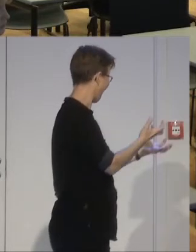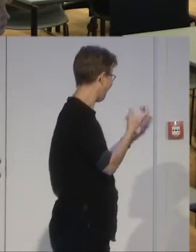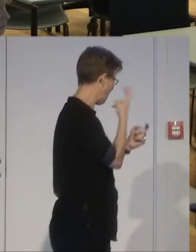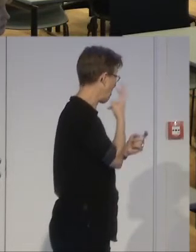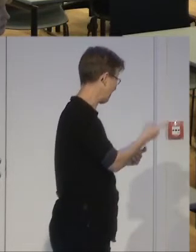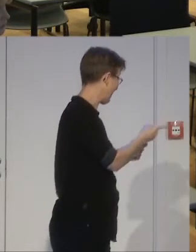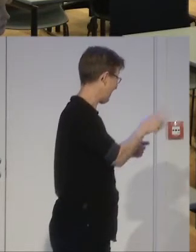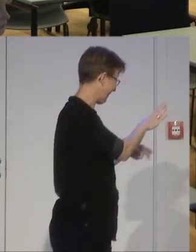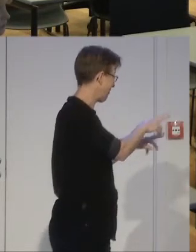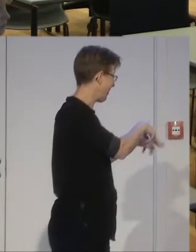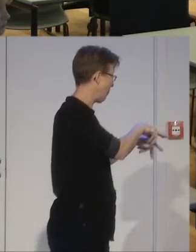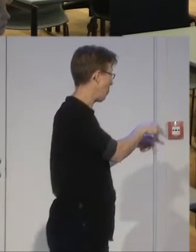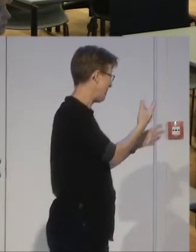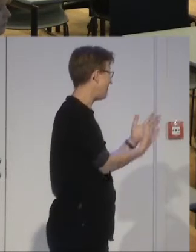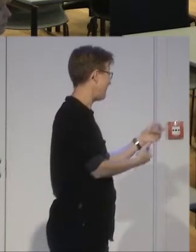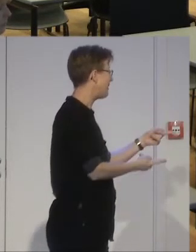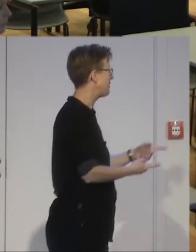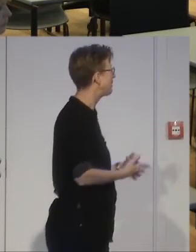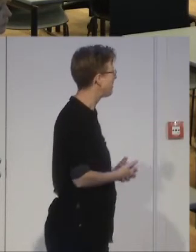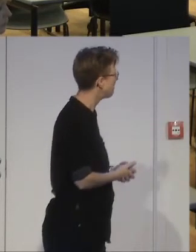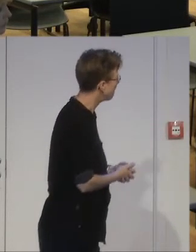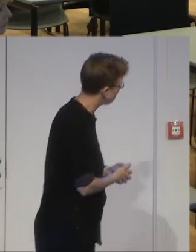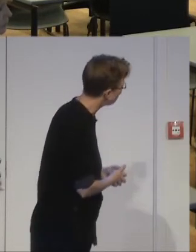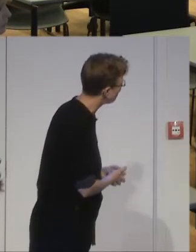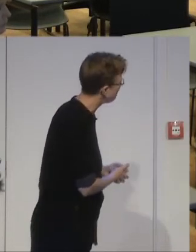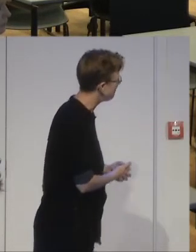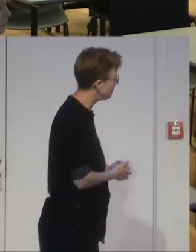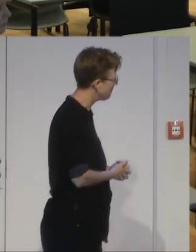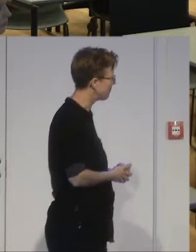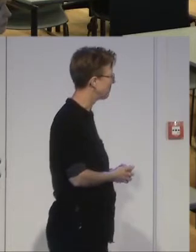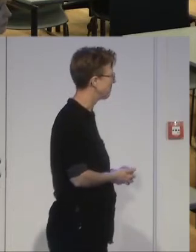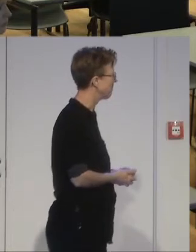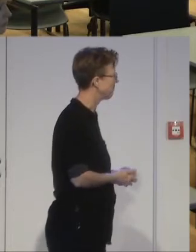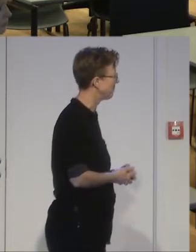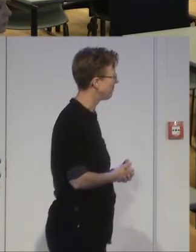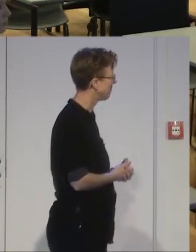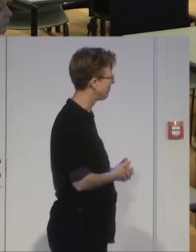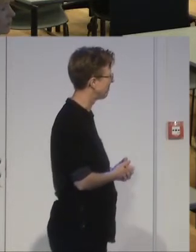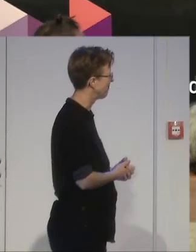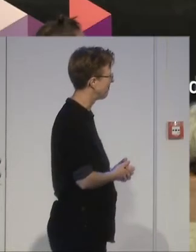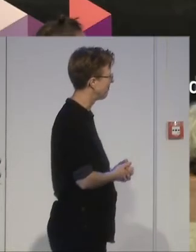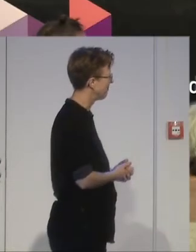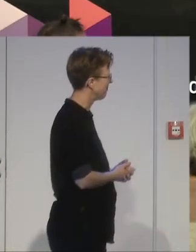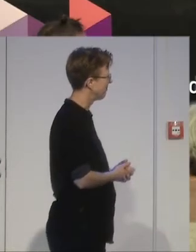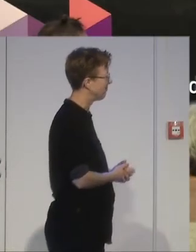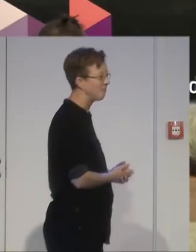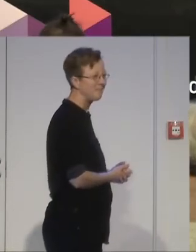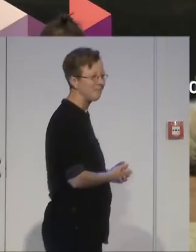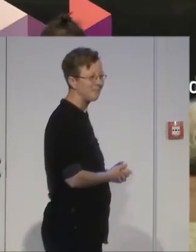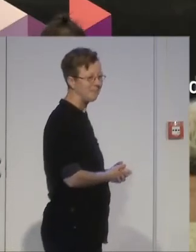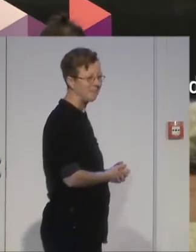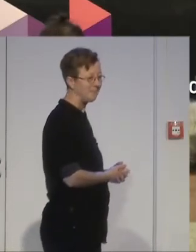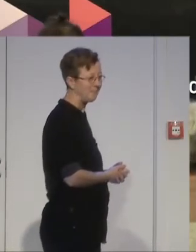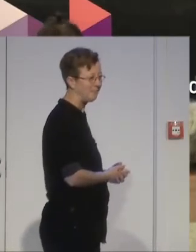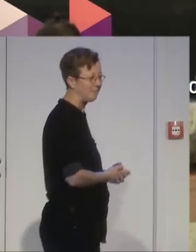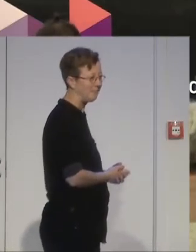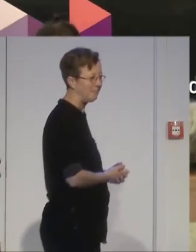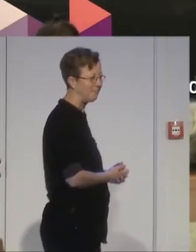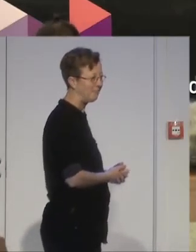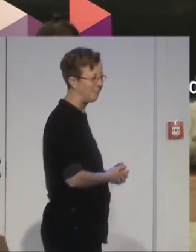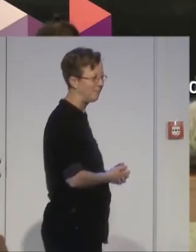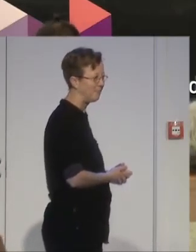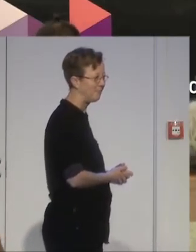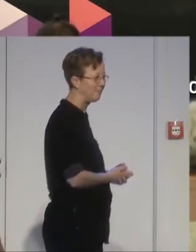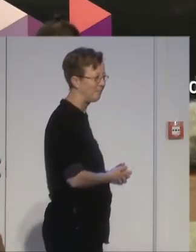see. Yeah, thank you. Well, anything more?